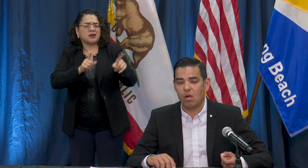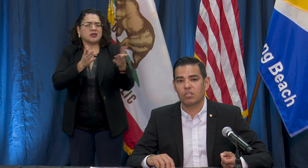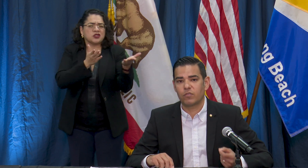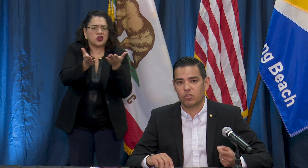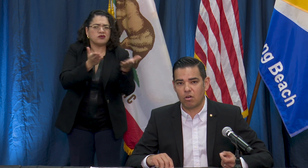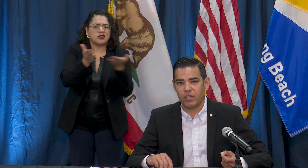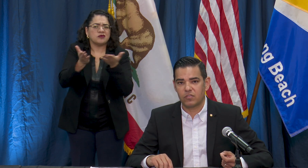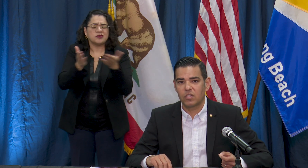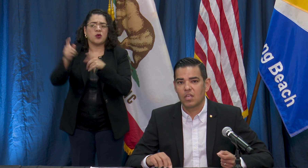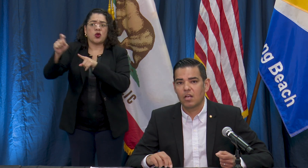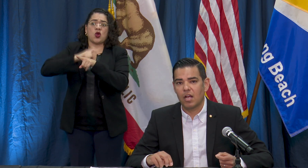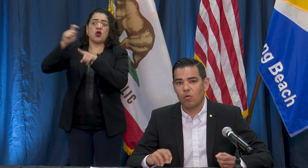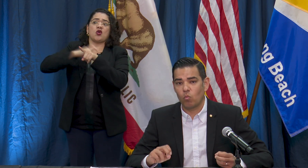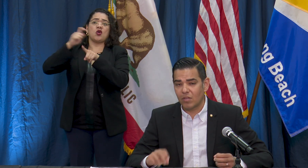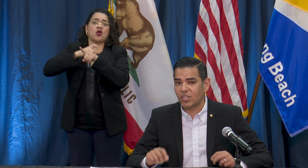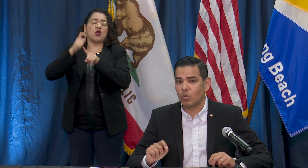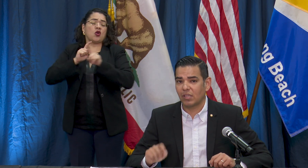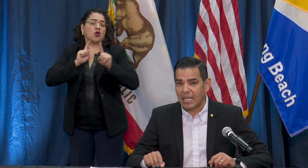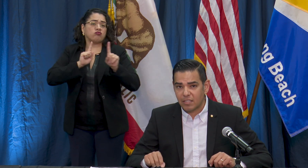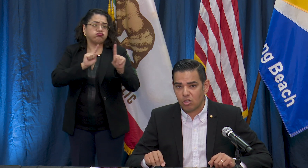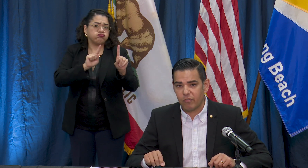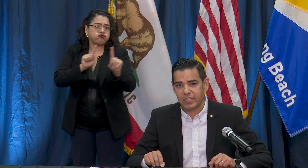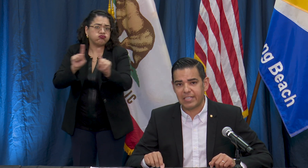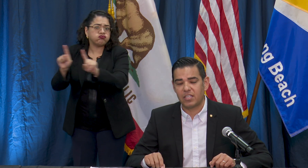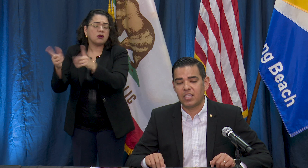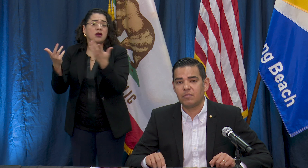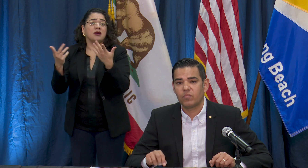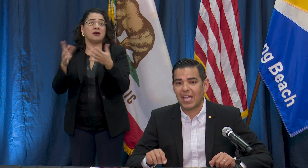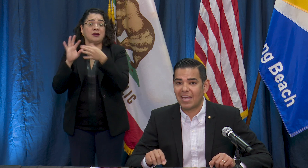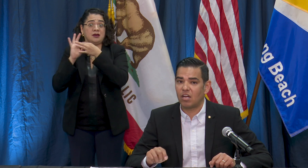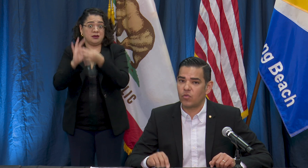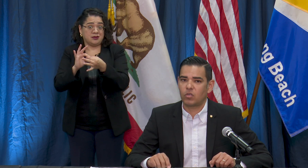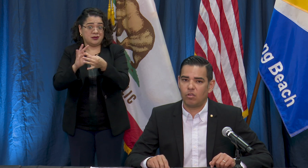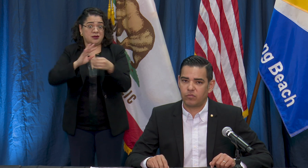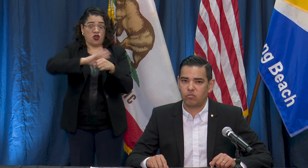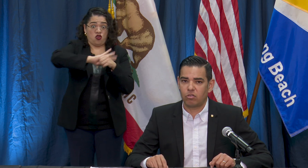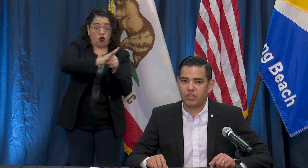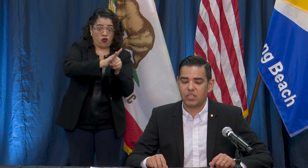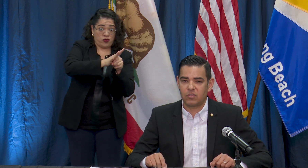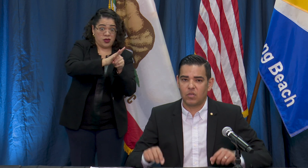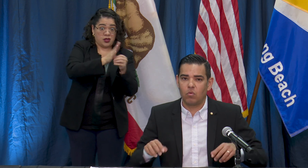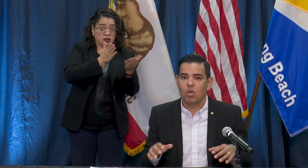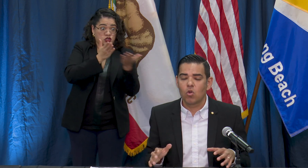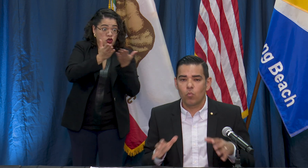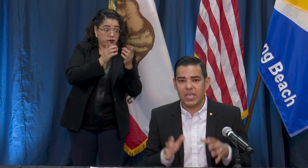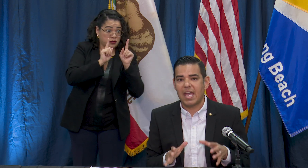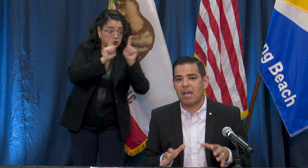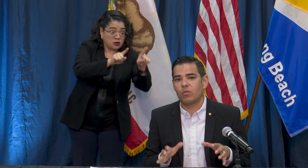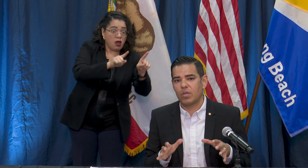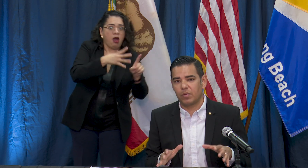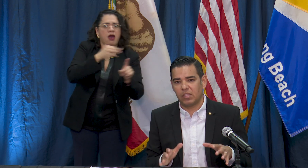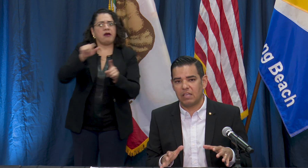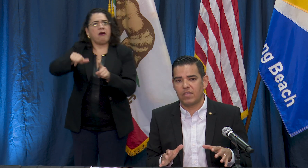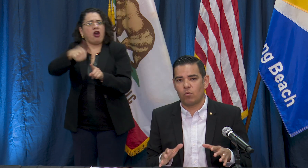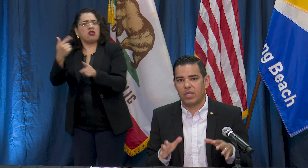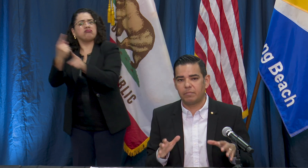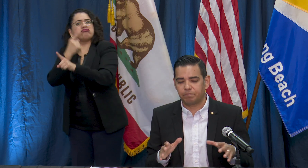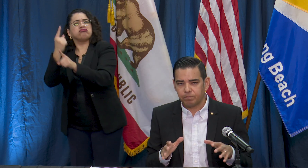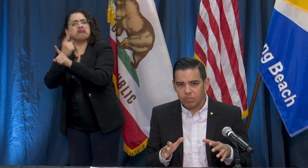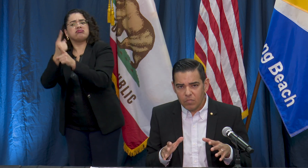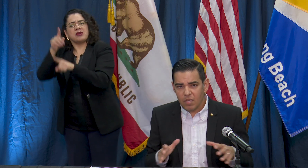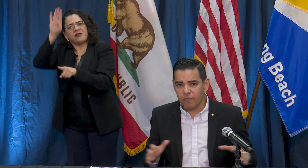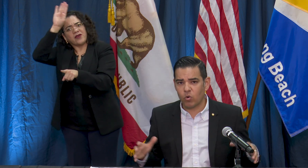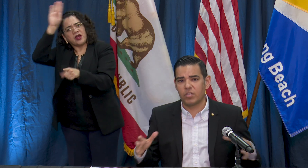these calls for service, ones that relate to COVID-19 and other calls for service. And so we have, and we believe that